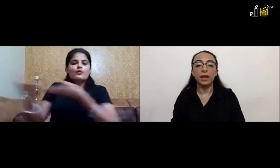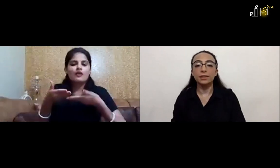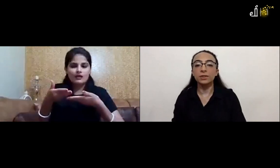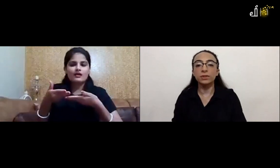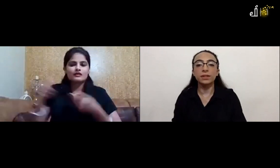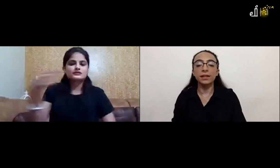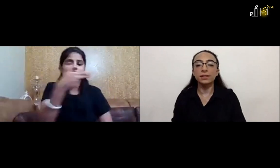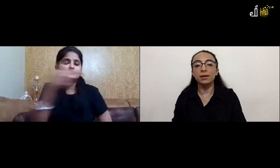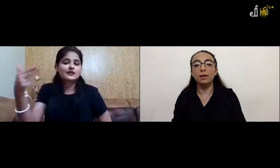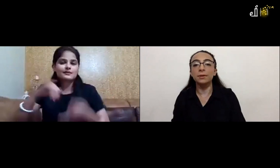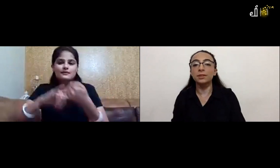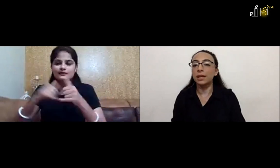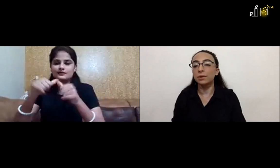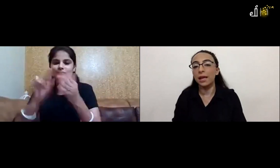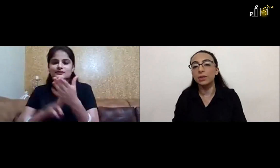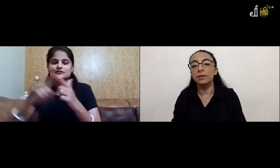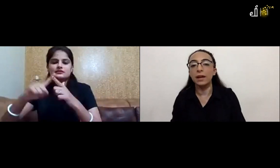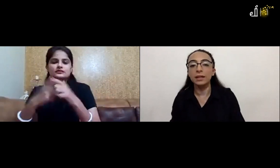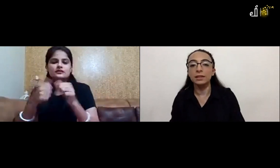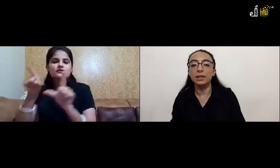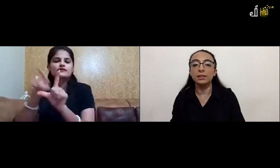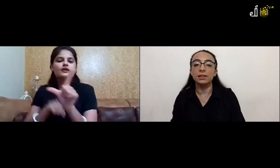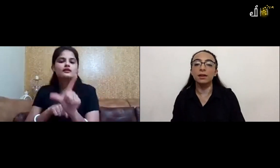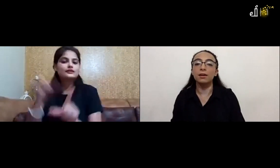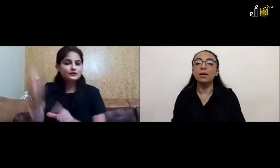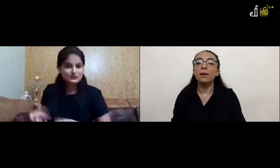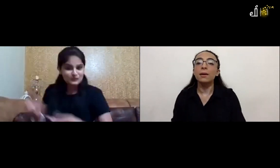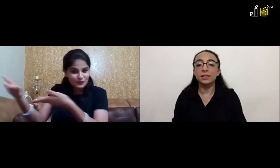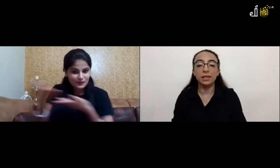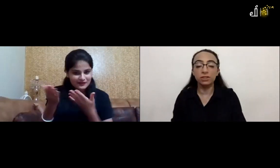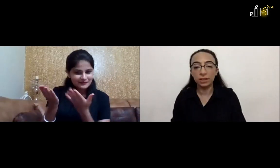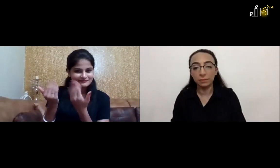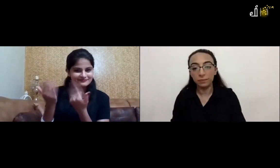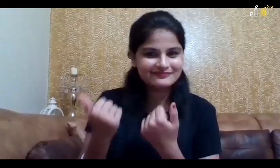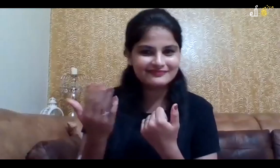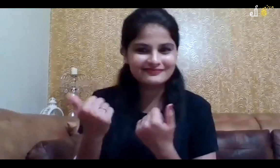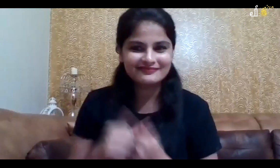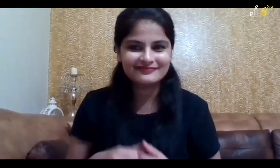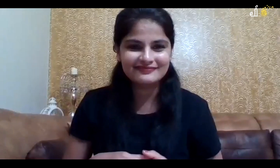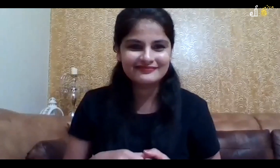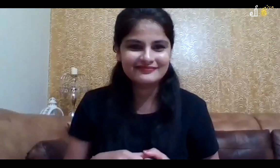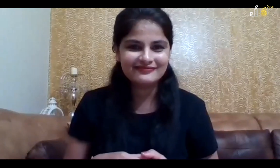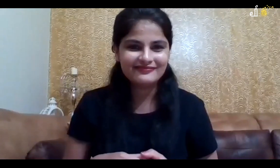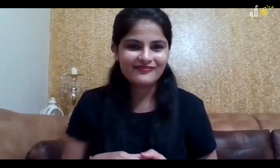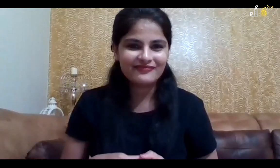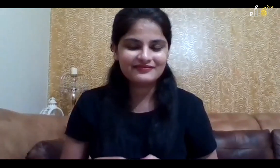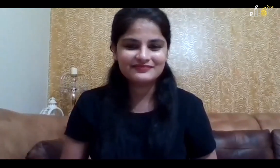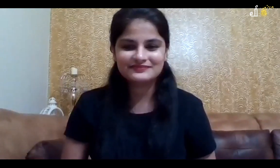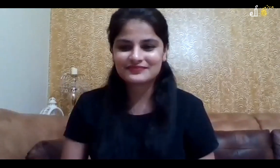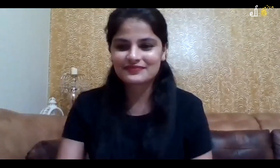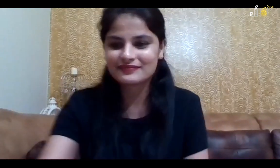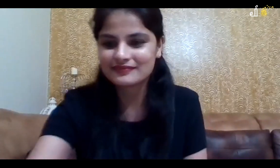All right. So, the next person I would like to invite is Mr. Sanjay. Uh, Welcome, Mr.